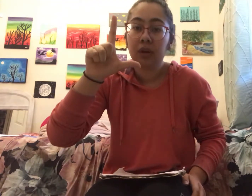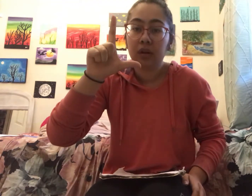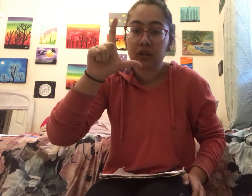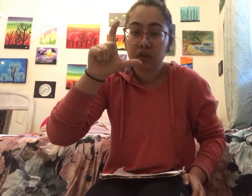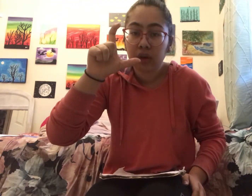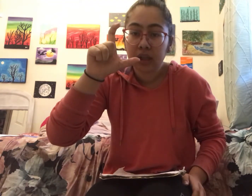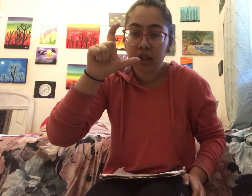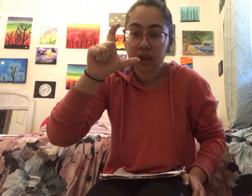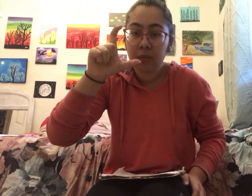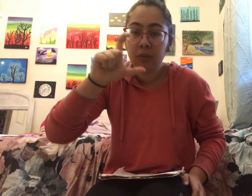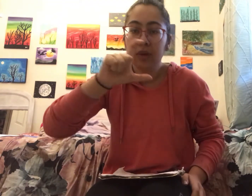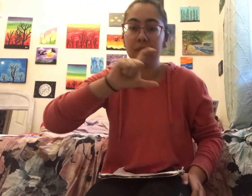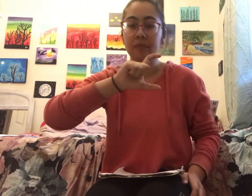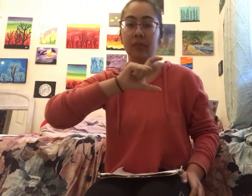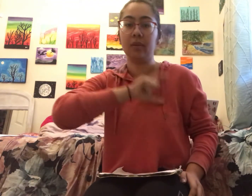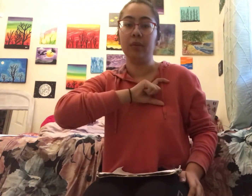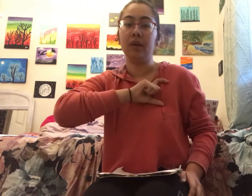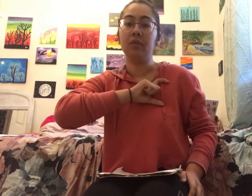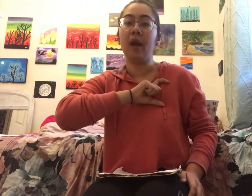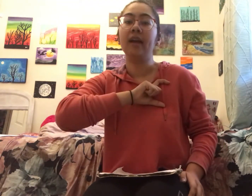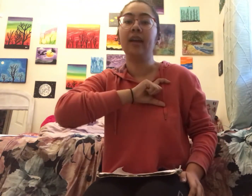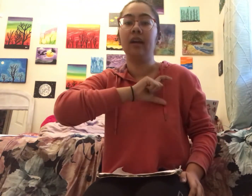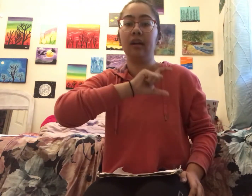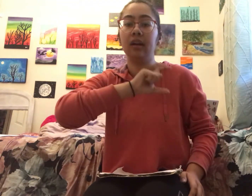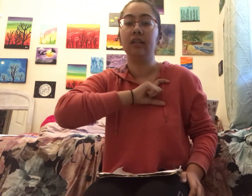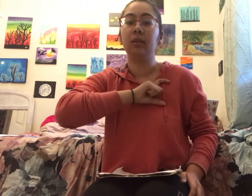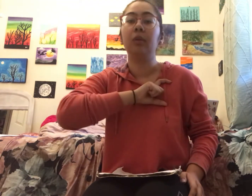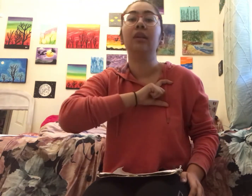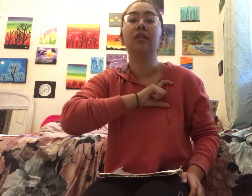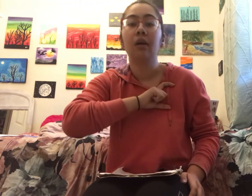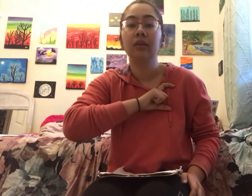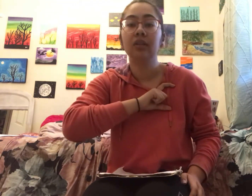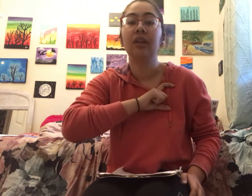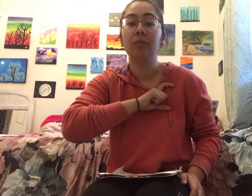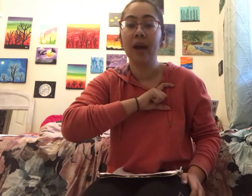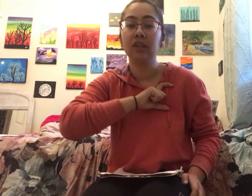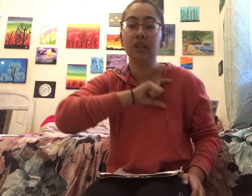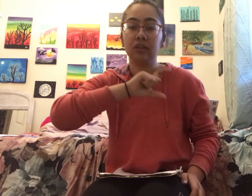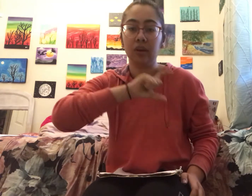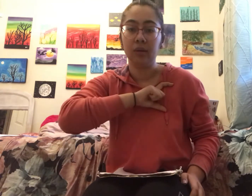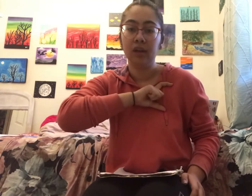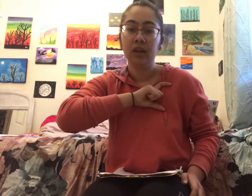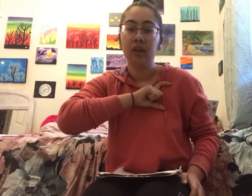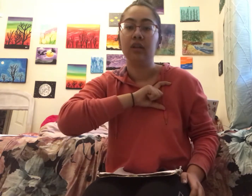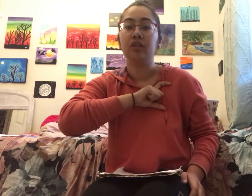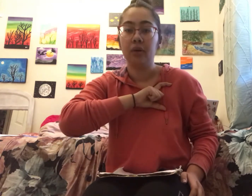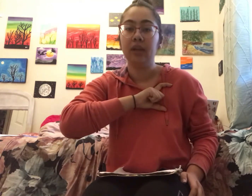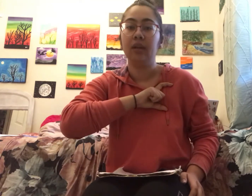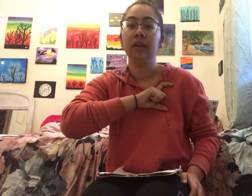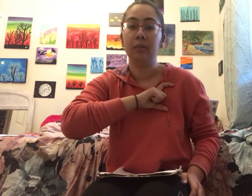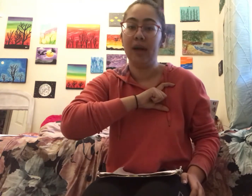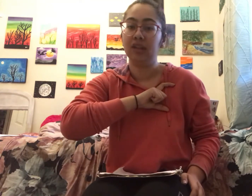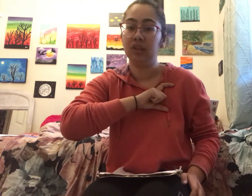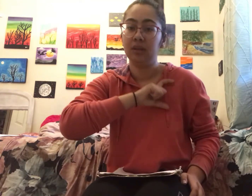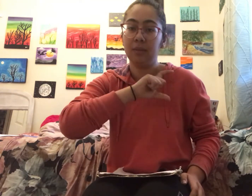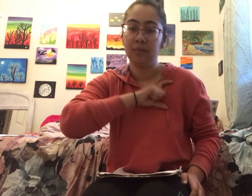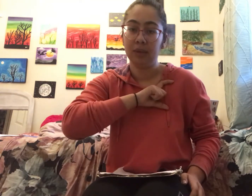going to scrunch it up a bit and put it right here because the police officers have badges, so you're showing the badge,